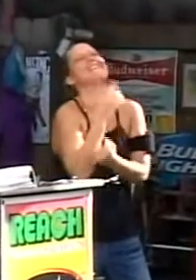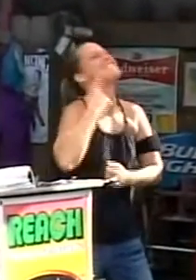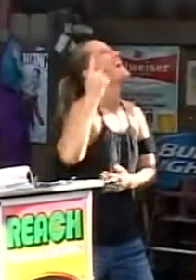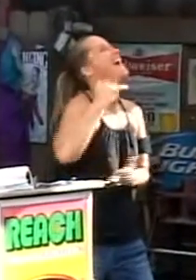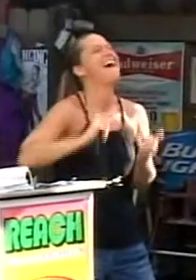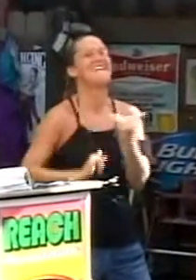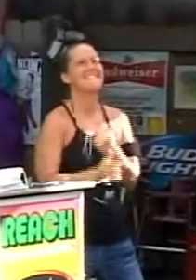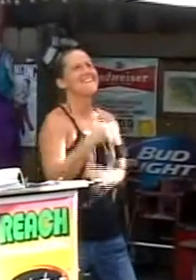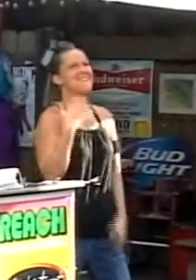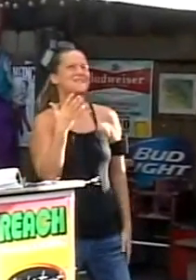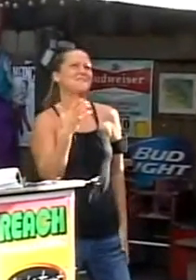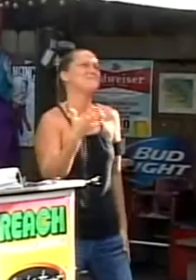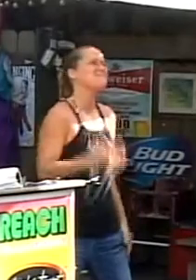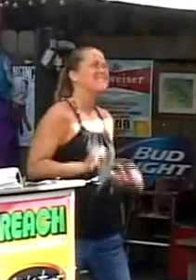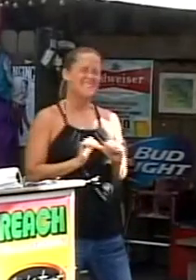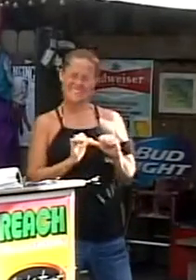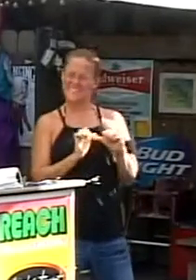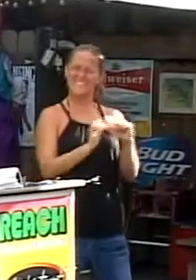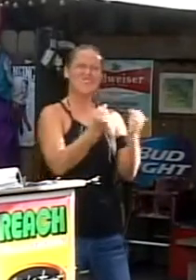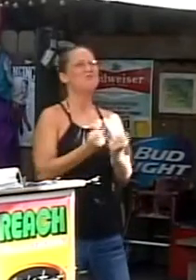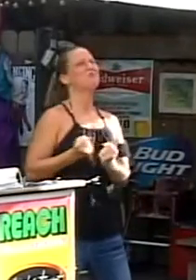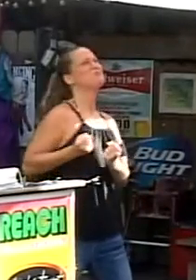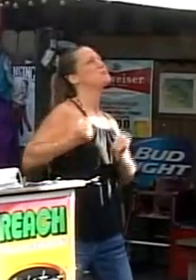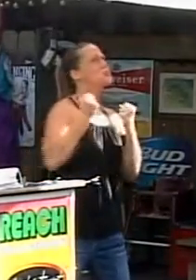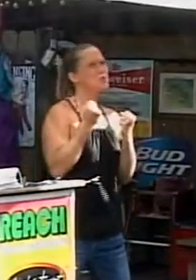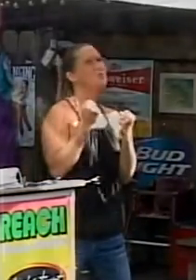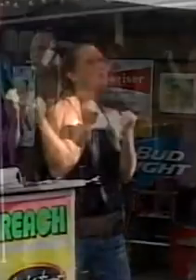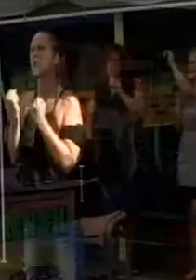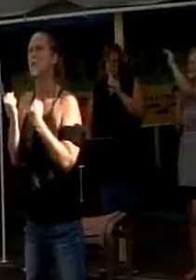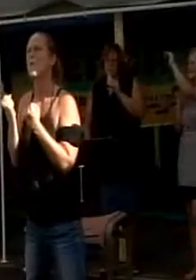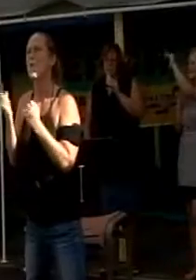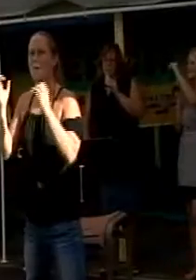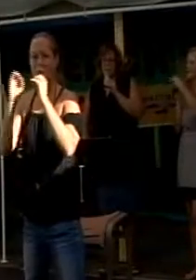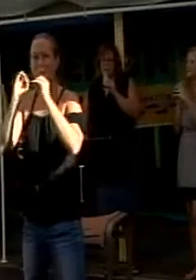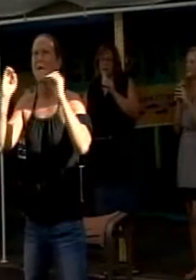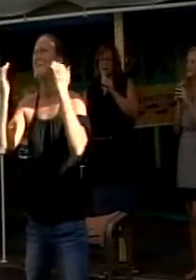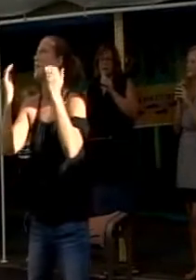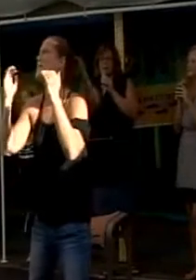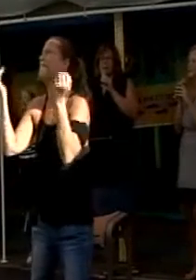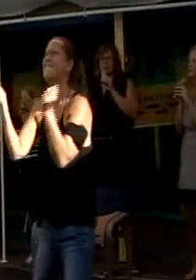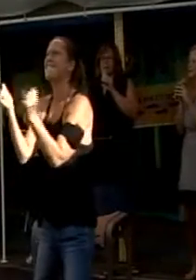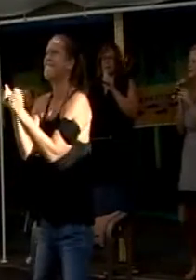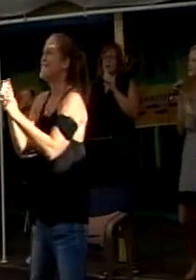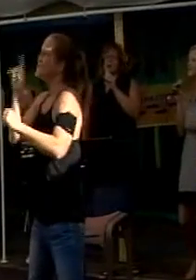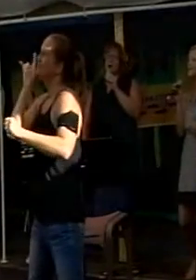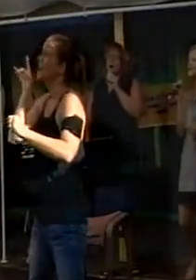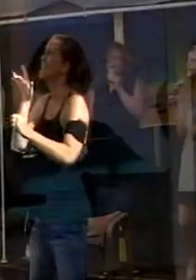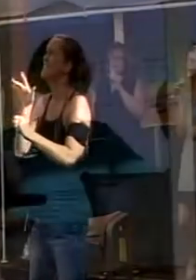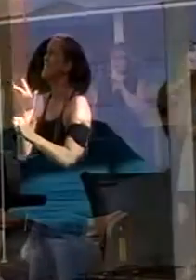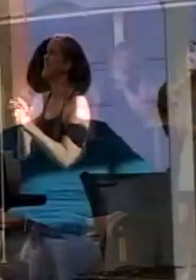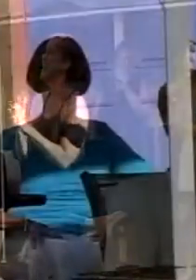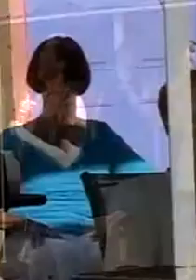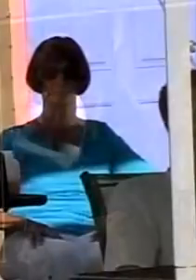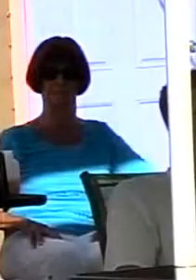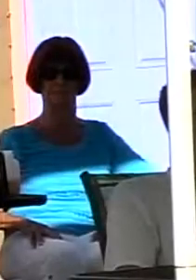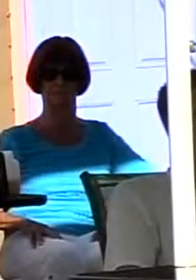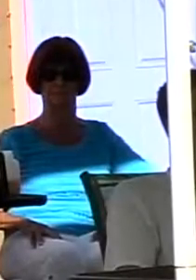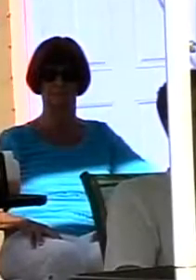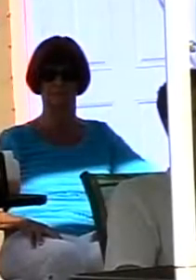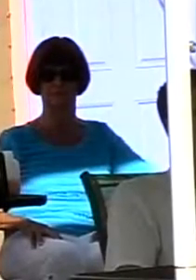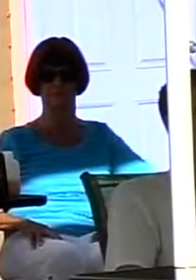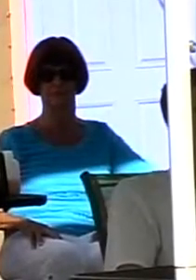you, forever I'll stand. Nothing compares to the promise